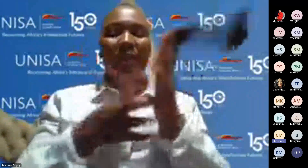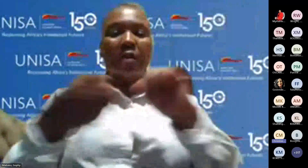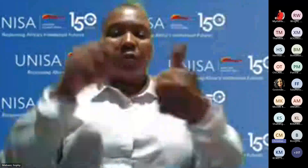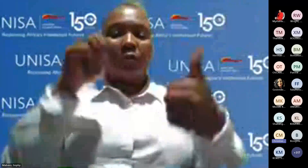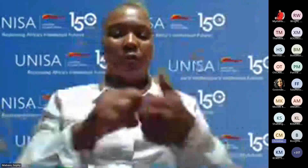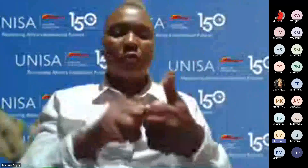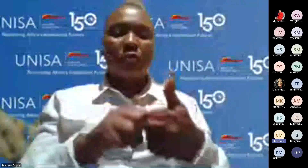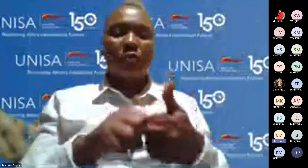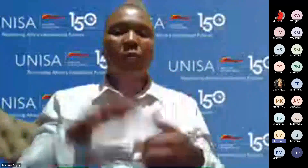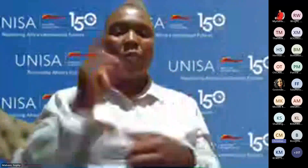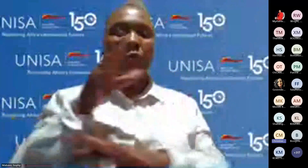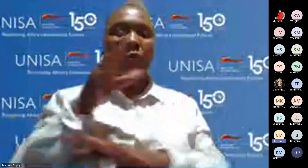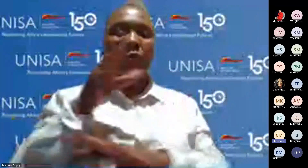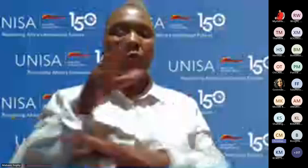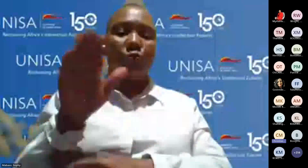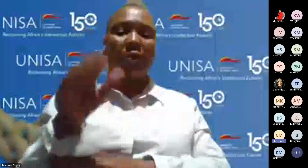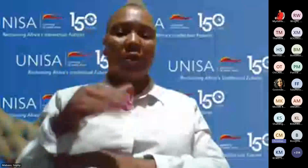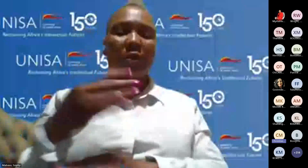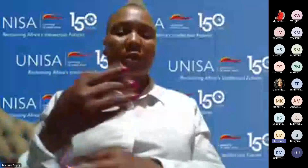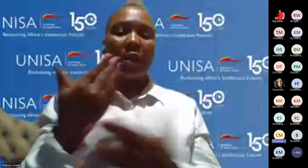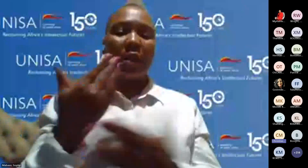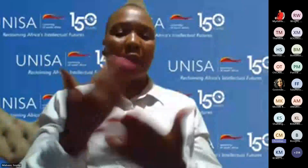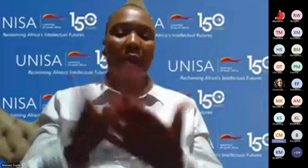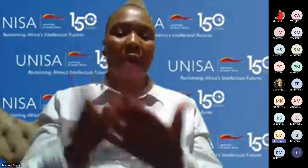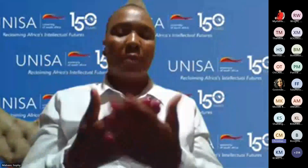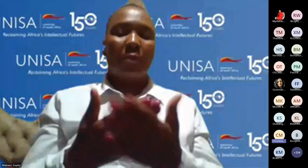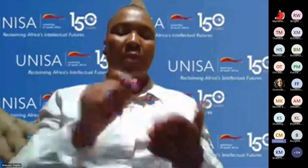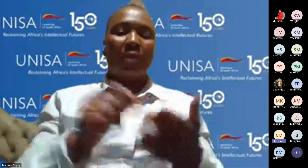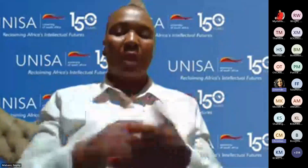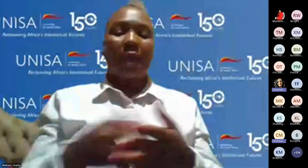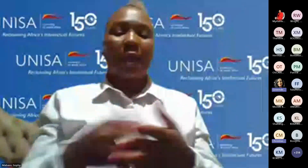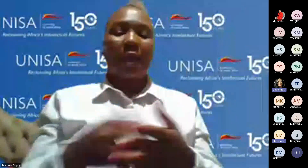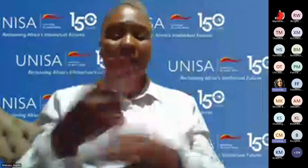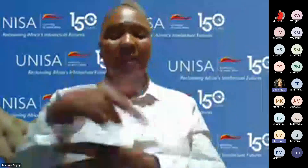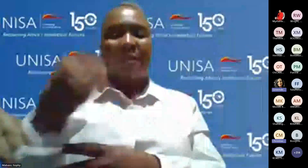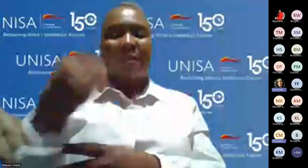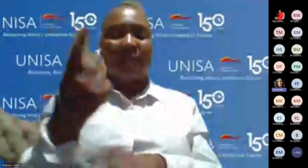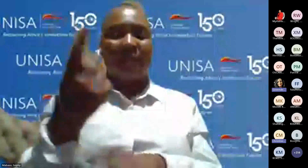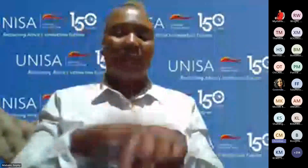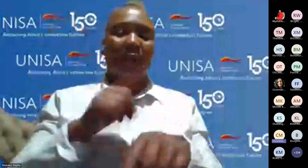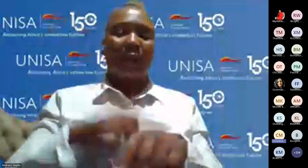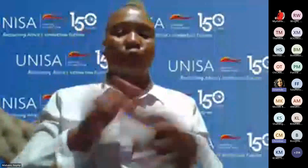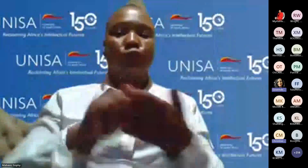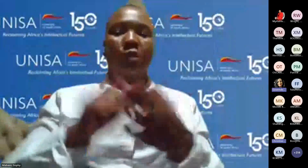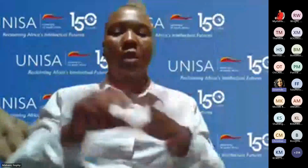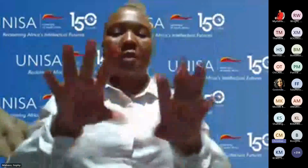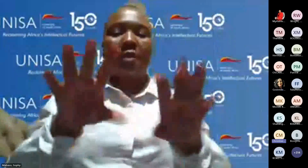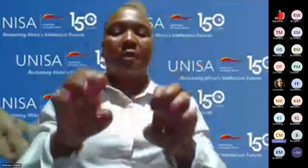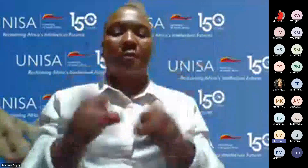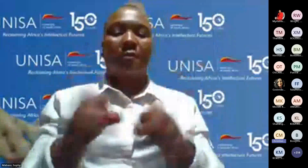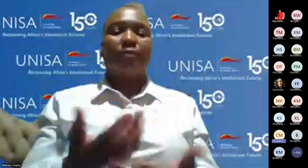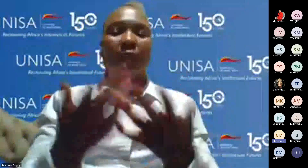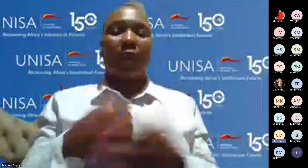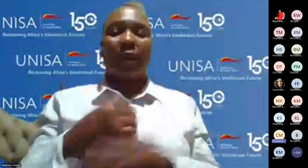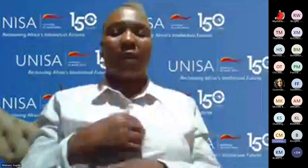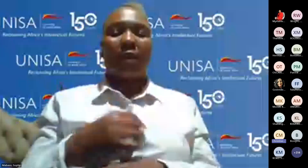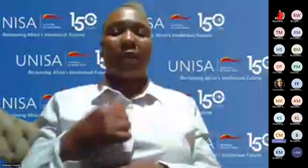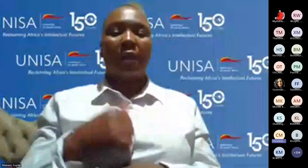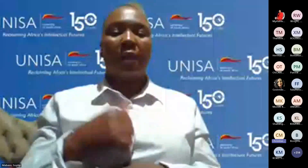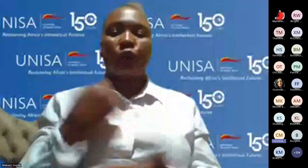be automatically able to write. I will be given a second chance to write. I don't apply